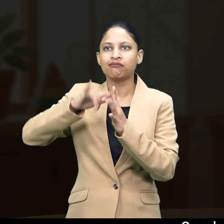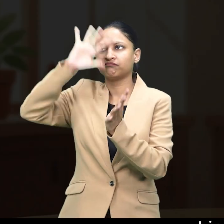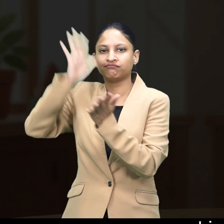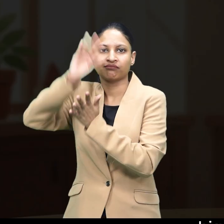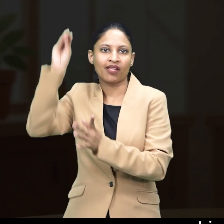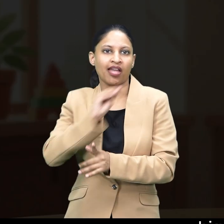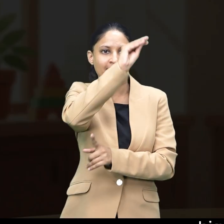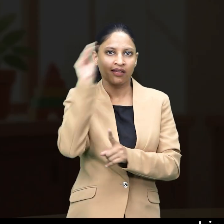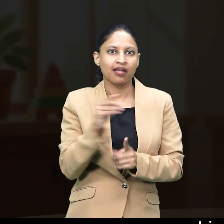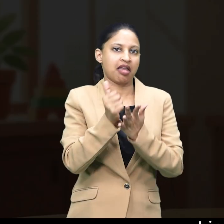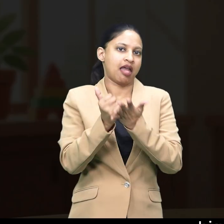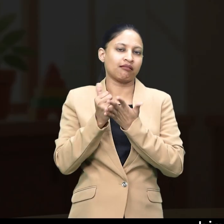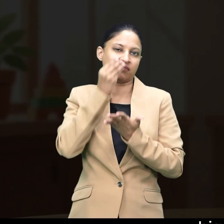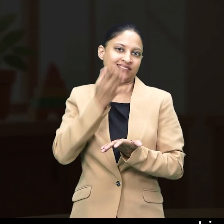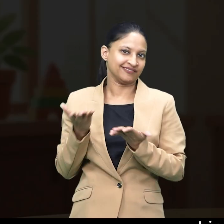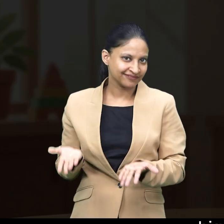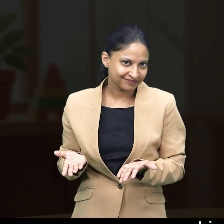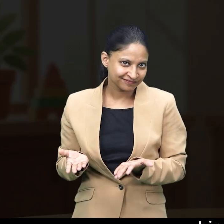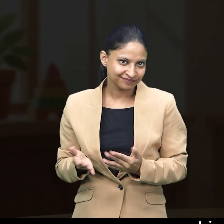helps us add bigger numbers correctly.